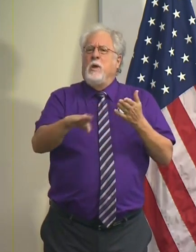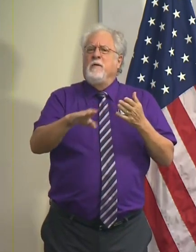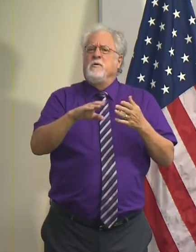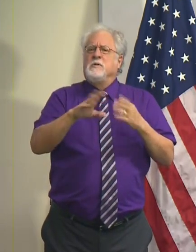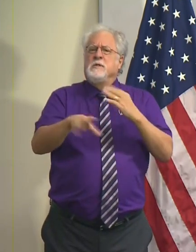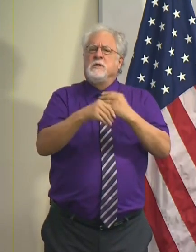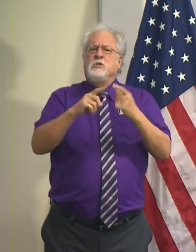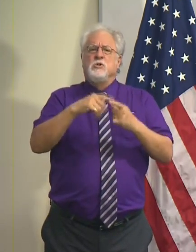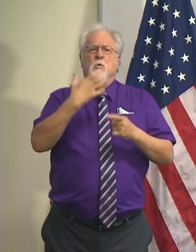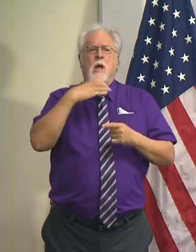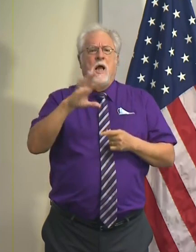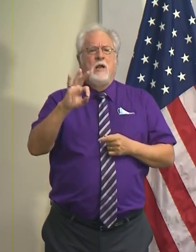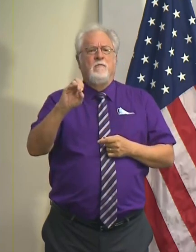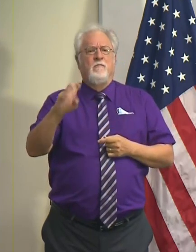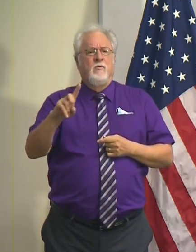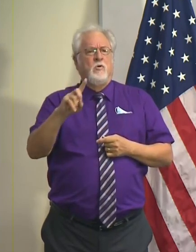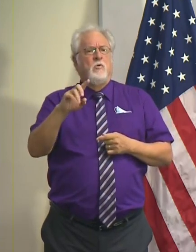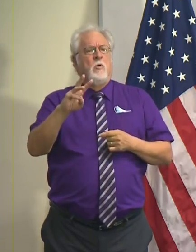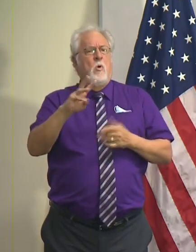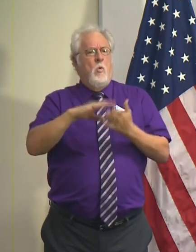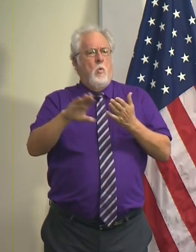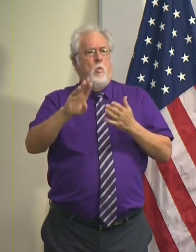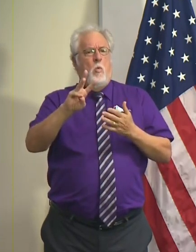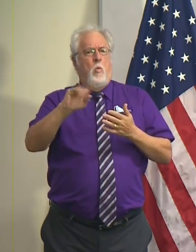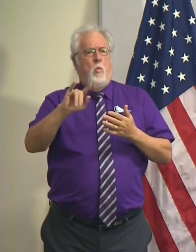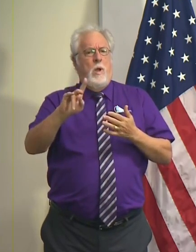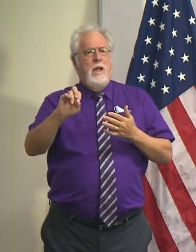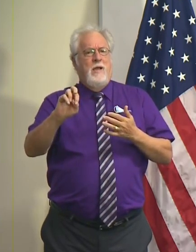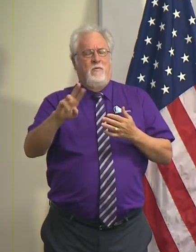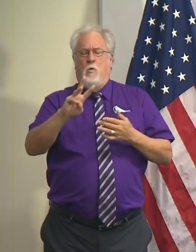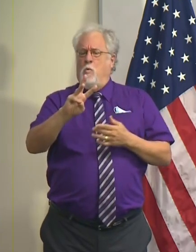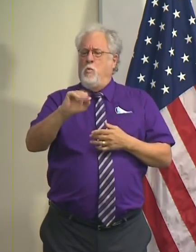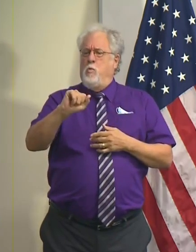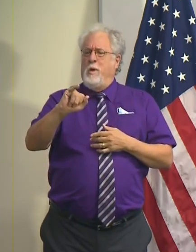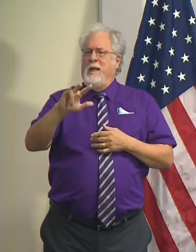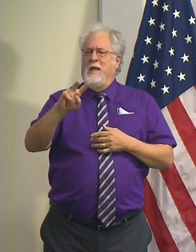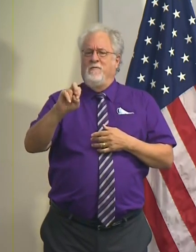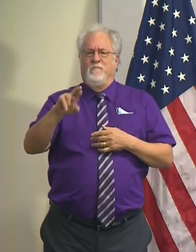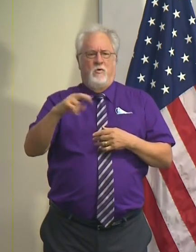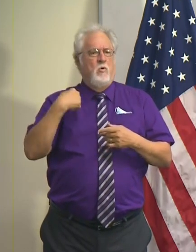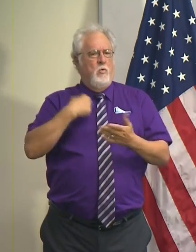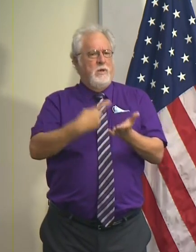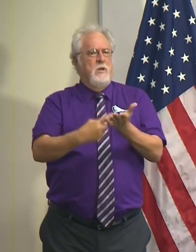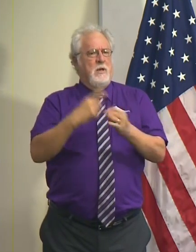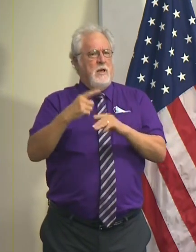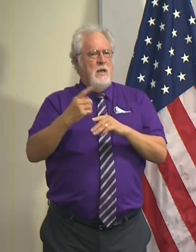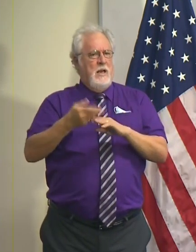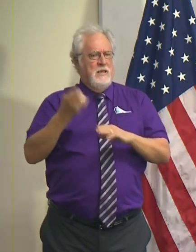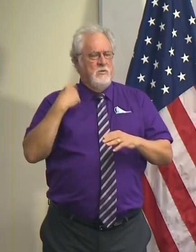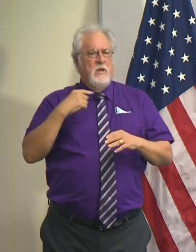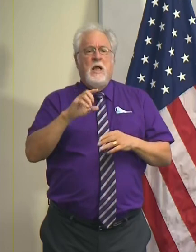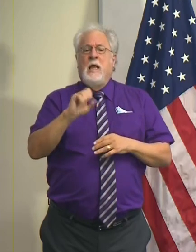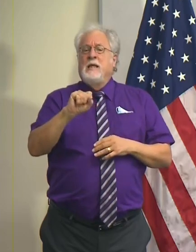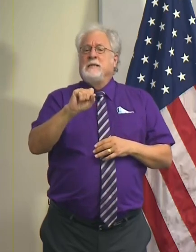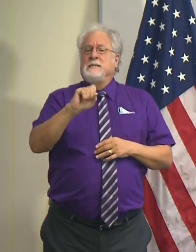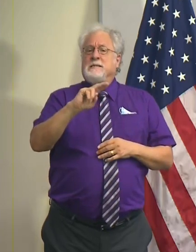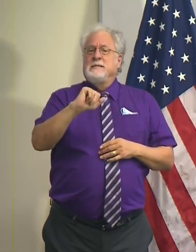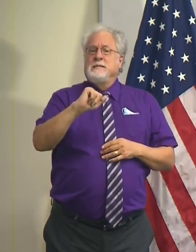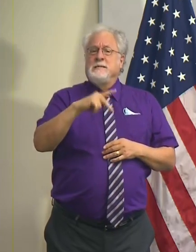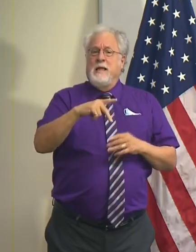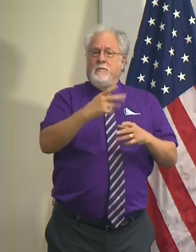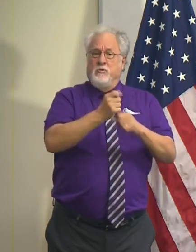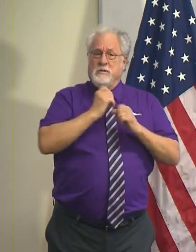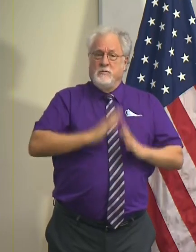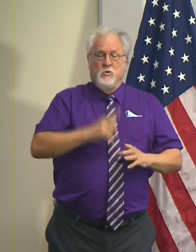addition to the hot foods waiver that we talked about with you all last week. SNAP recipients who are not already receiving